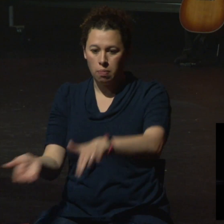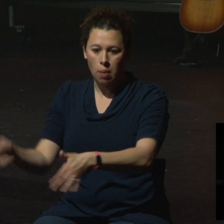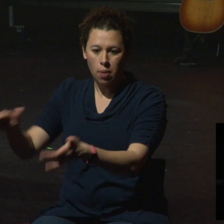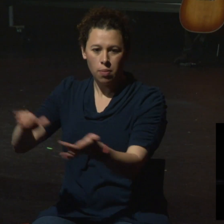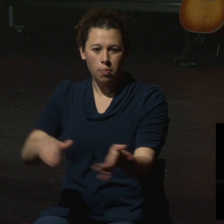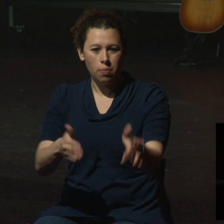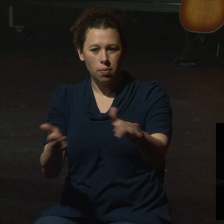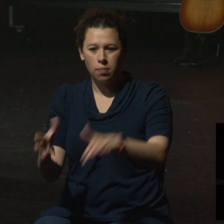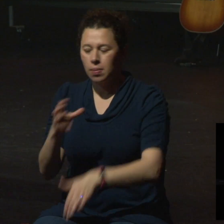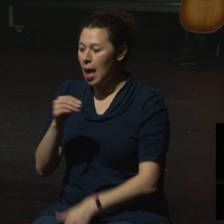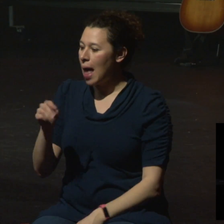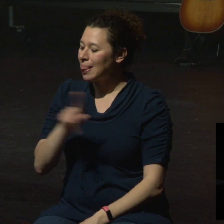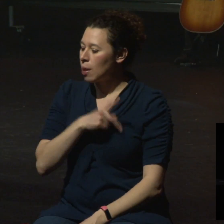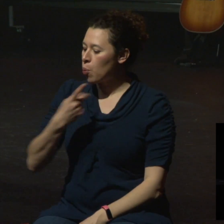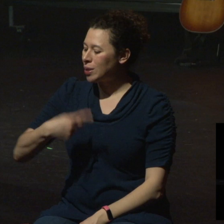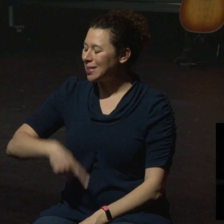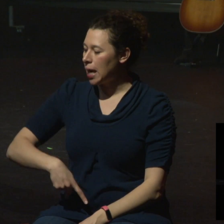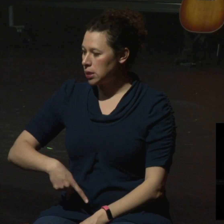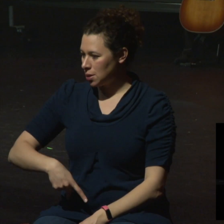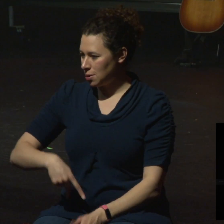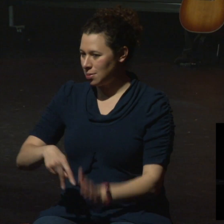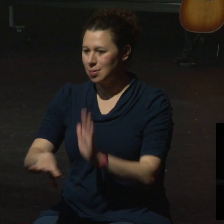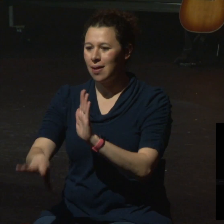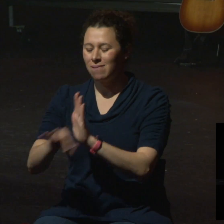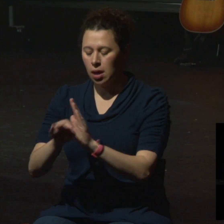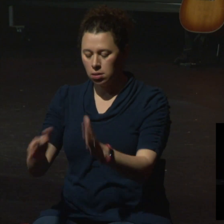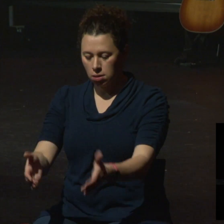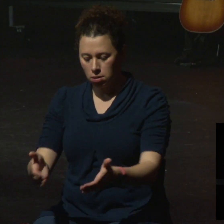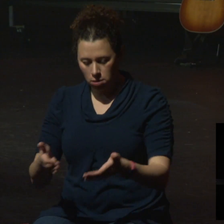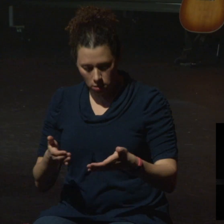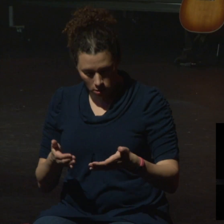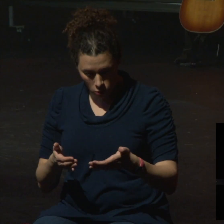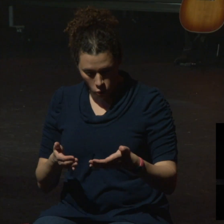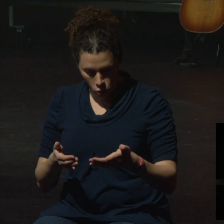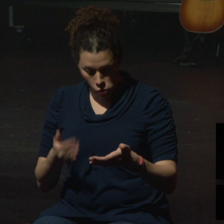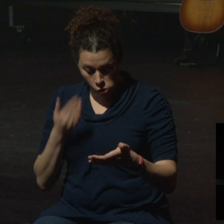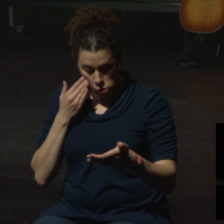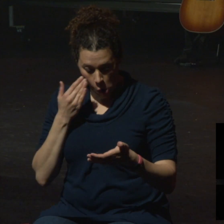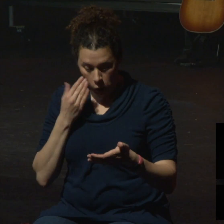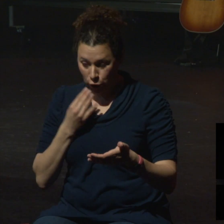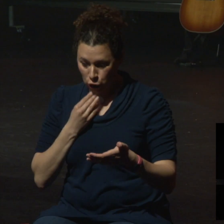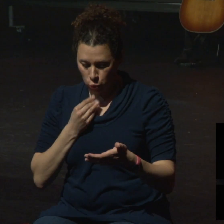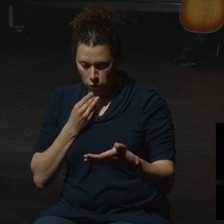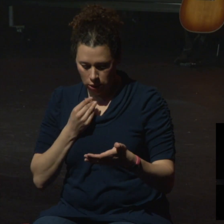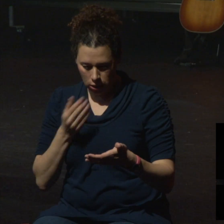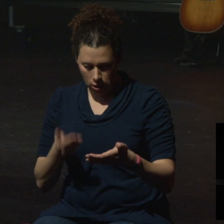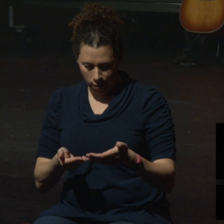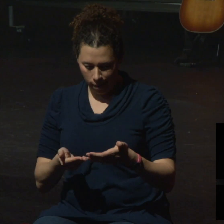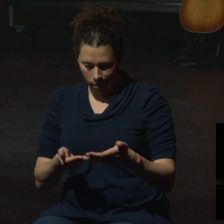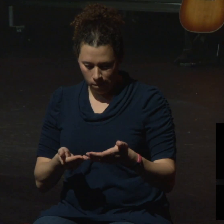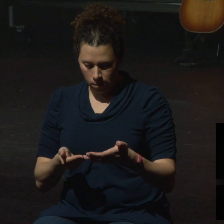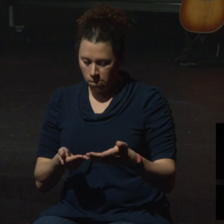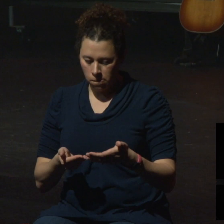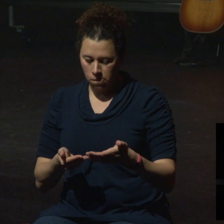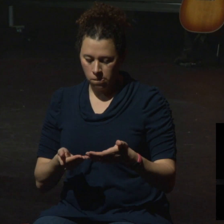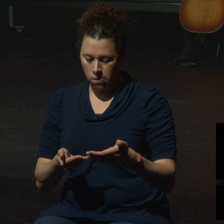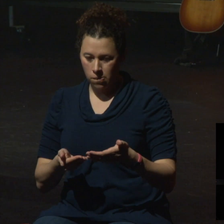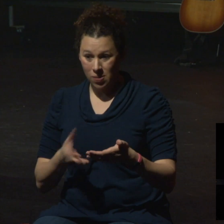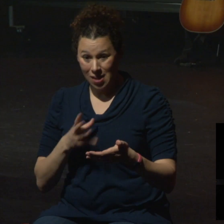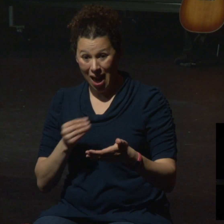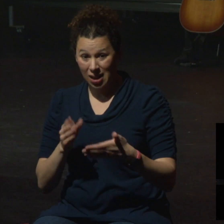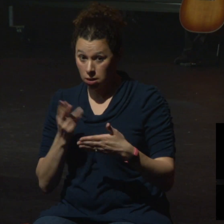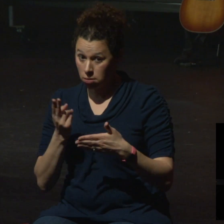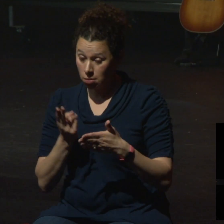Pharaoh's daughter, the princess, finds him, recognizes that he's a Hebrew, and sends, honestly,